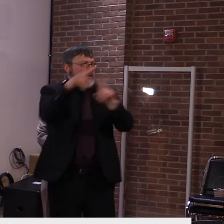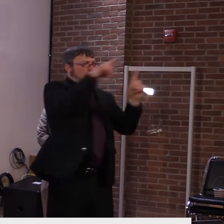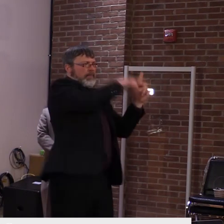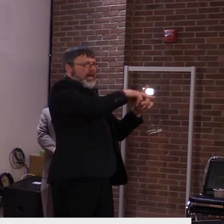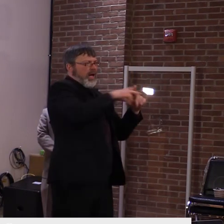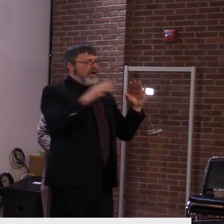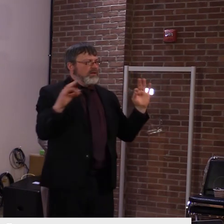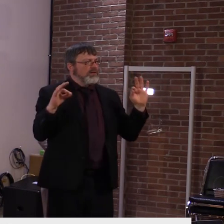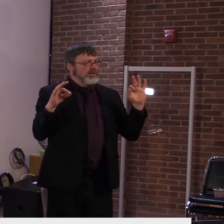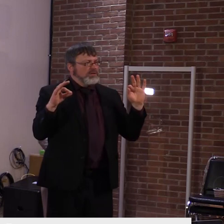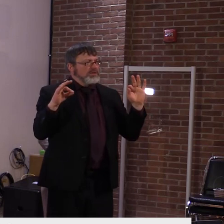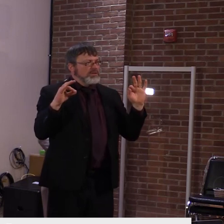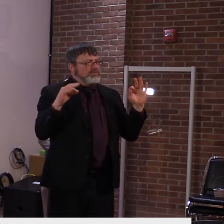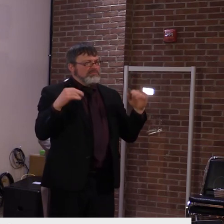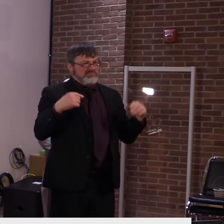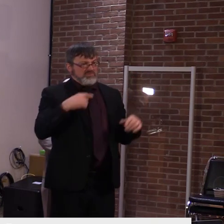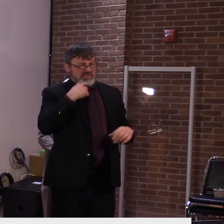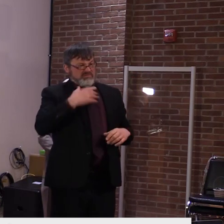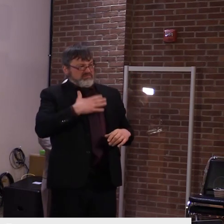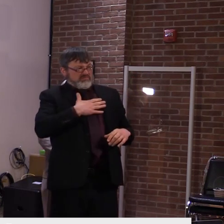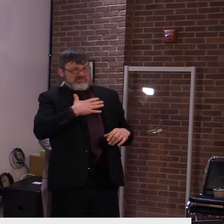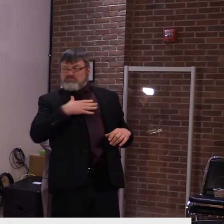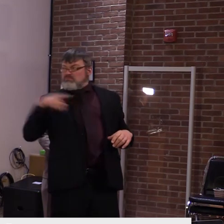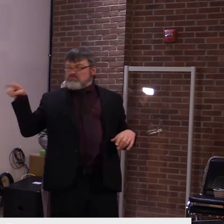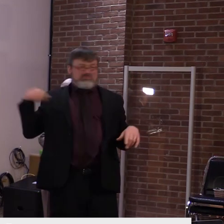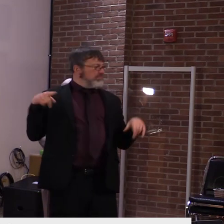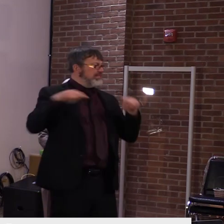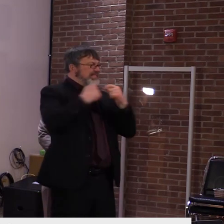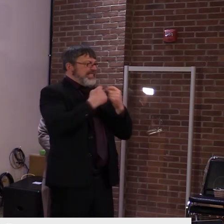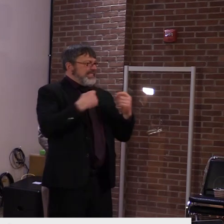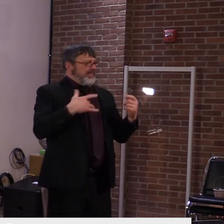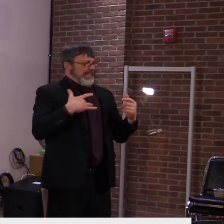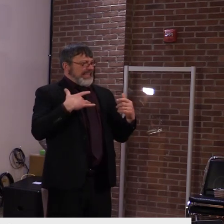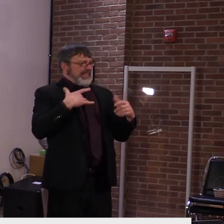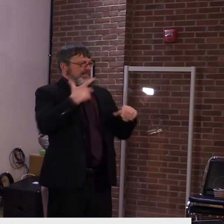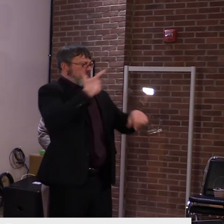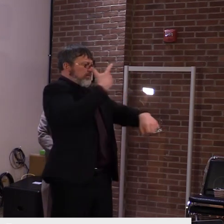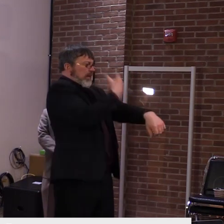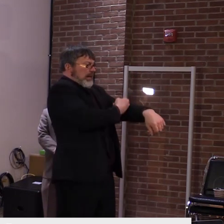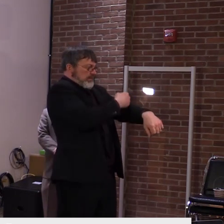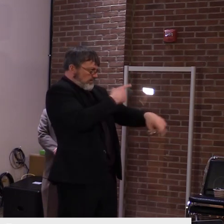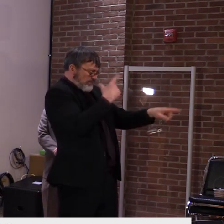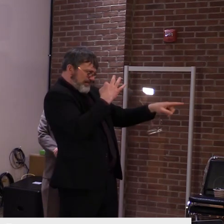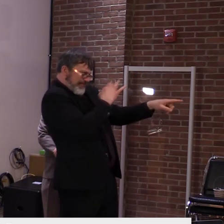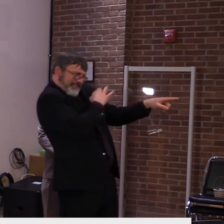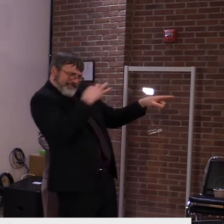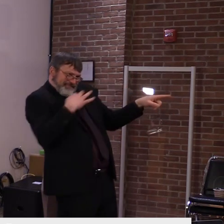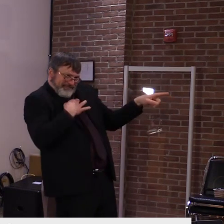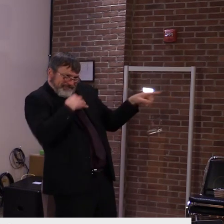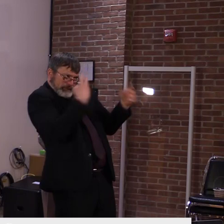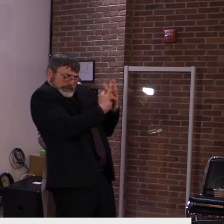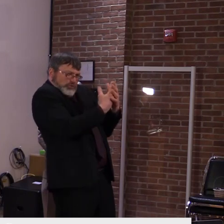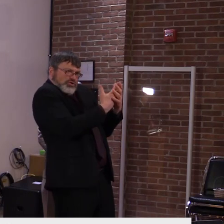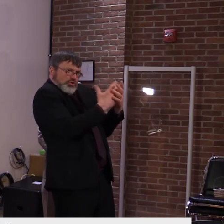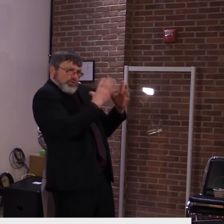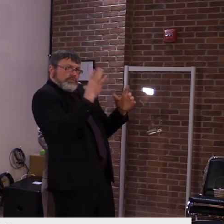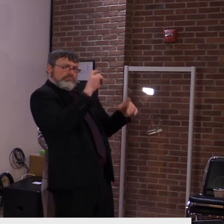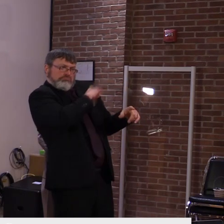creating a line of defense within the system, because there shouldn't be any other way for